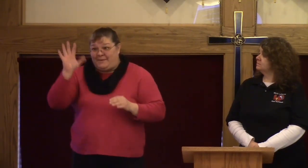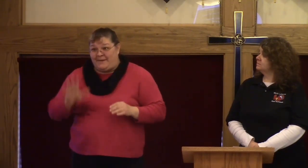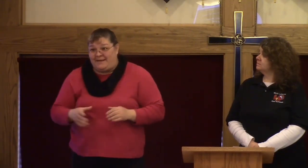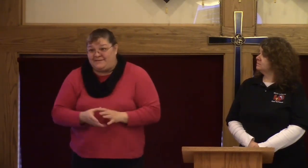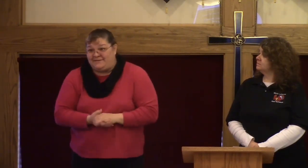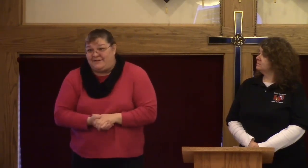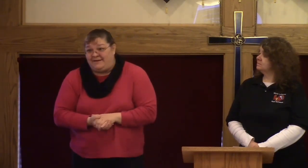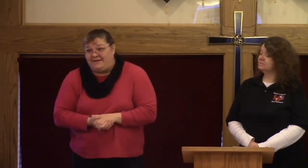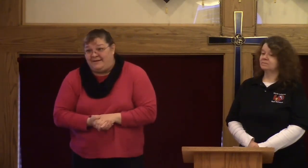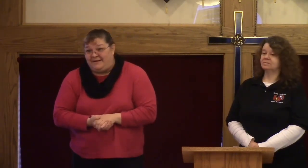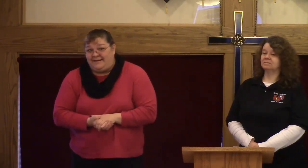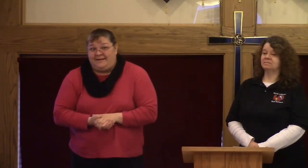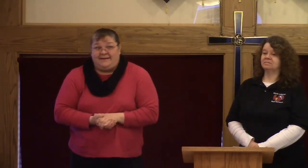became a pastor?